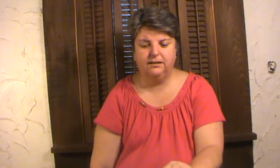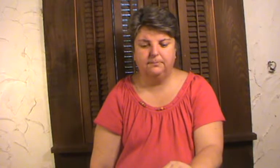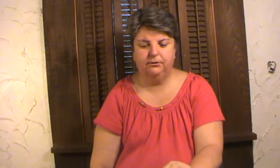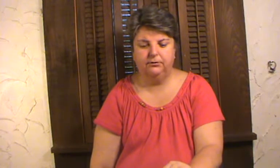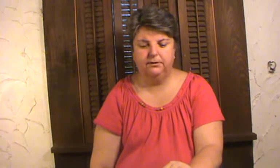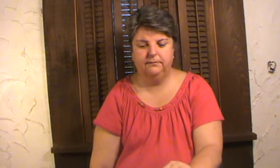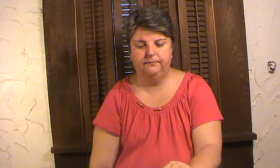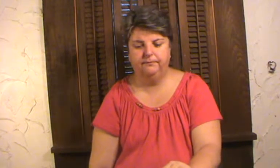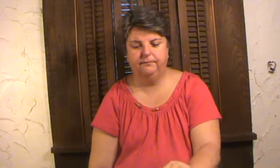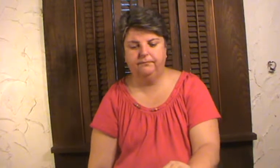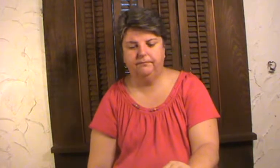Expert.